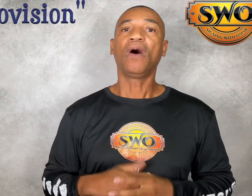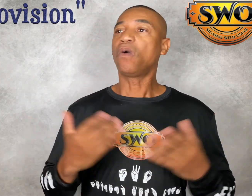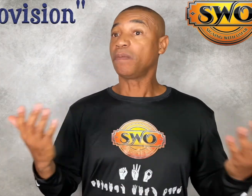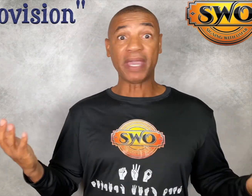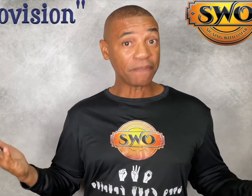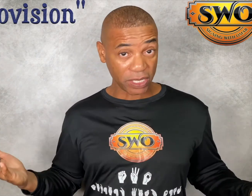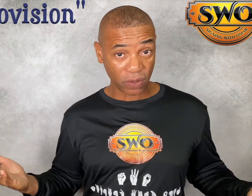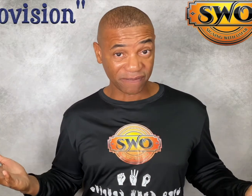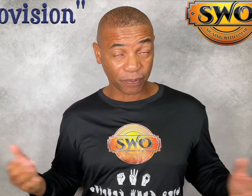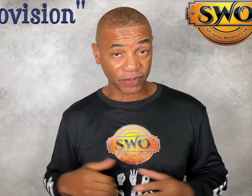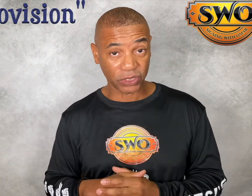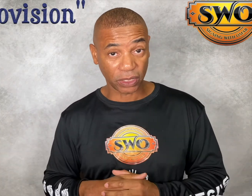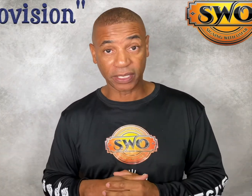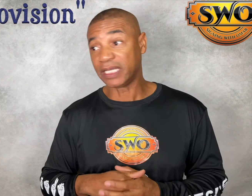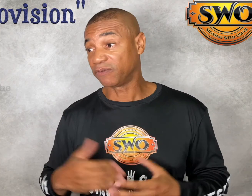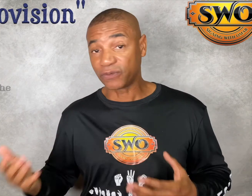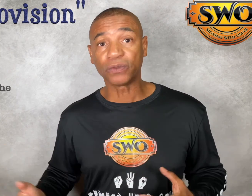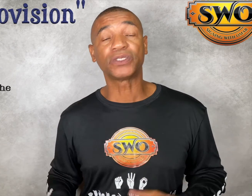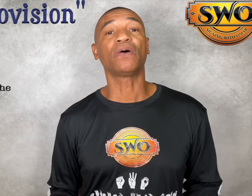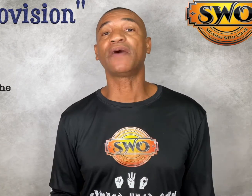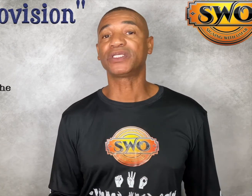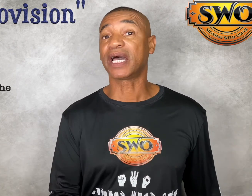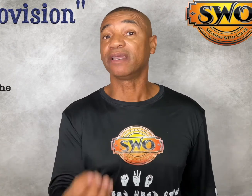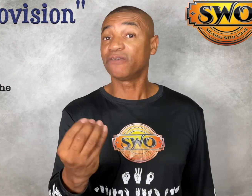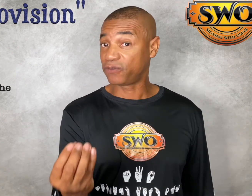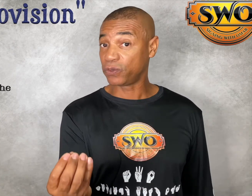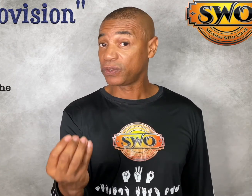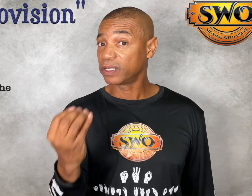Or maybe you have a provision, a need of food, so I would sign food,